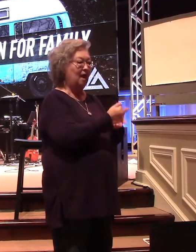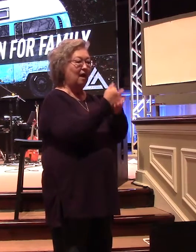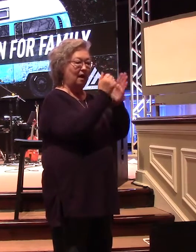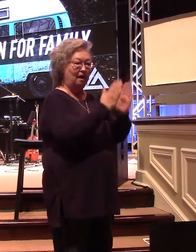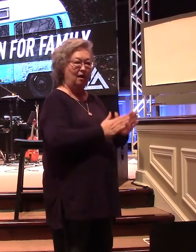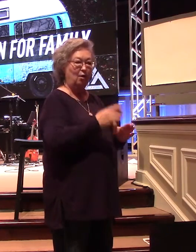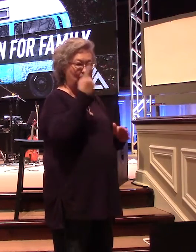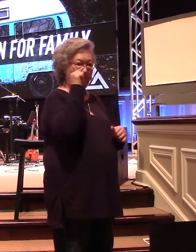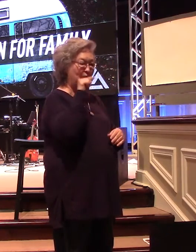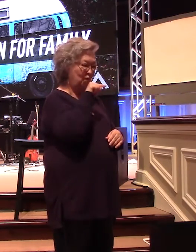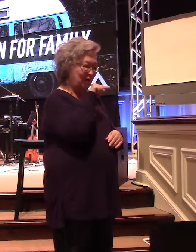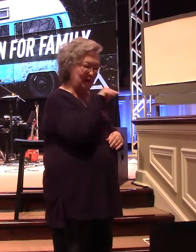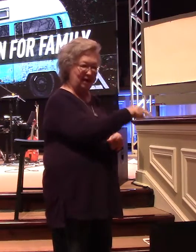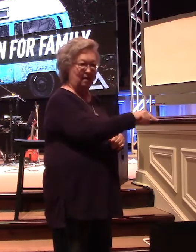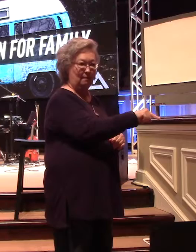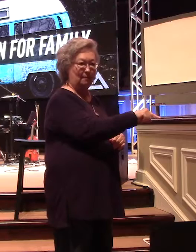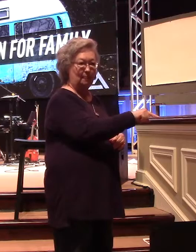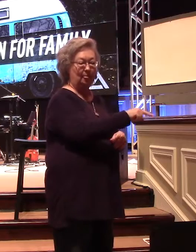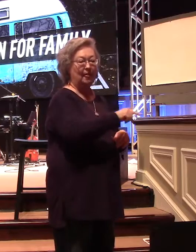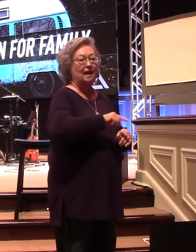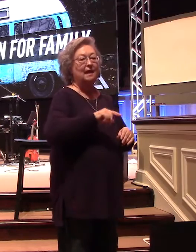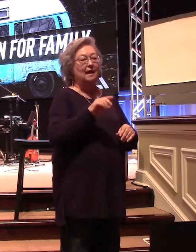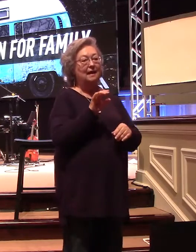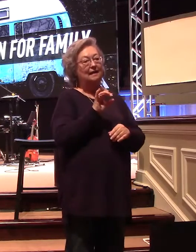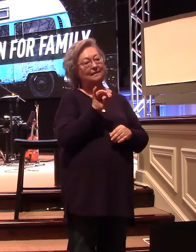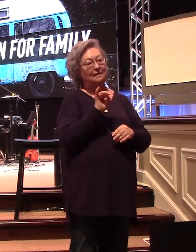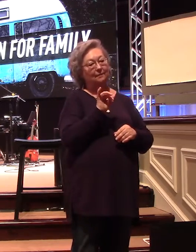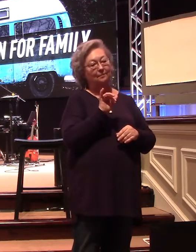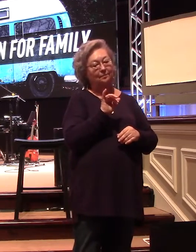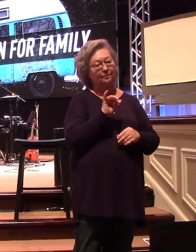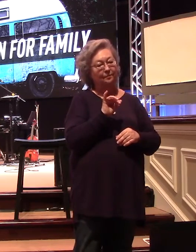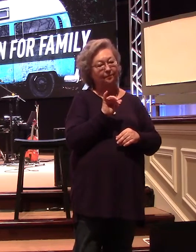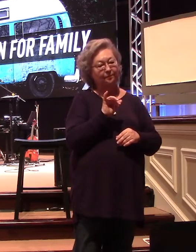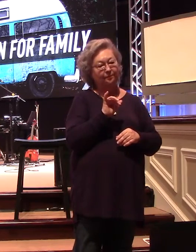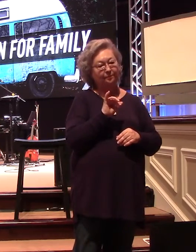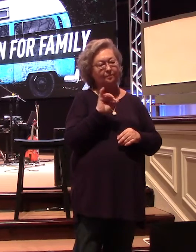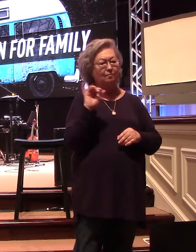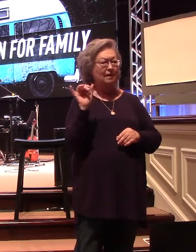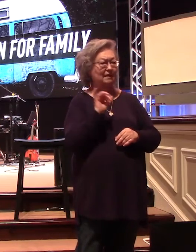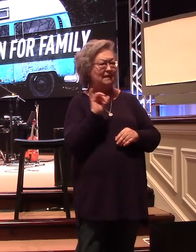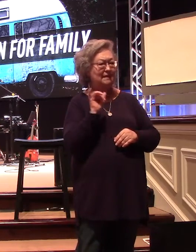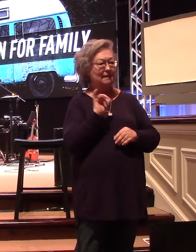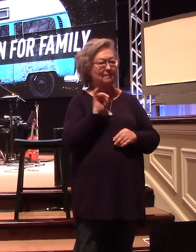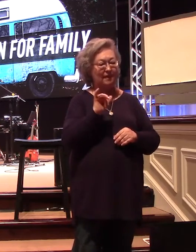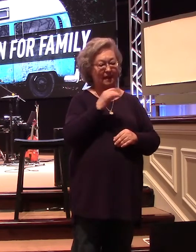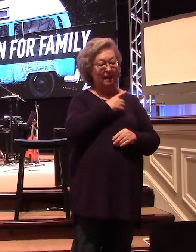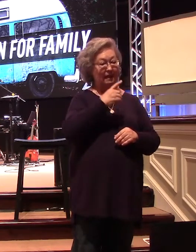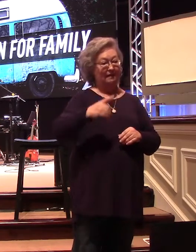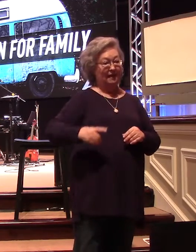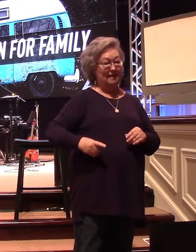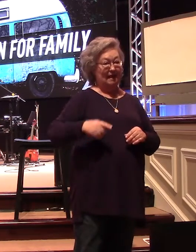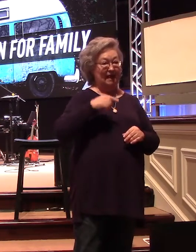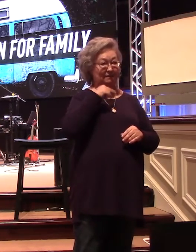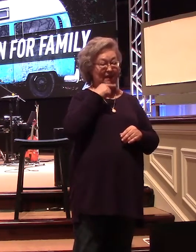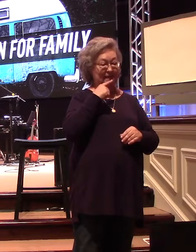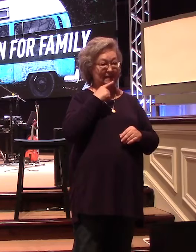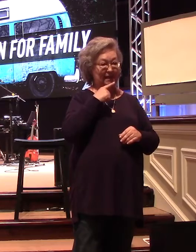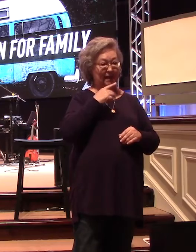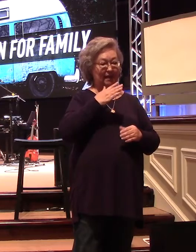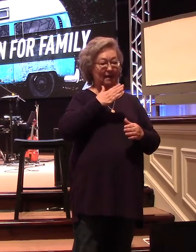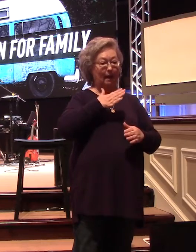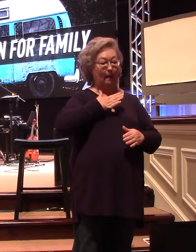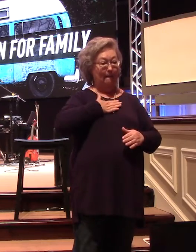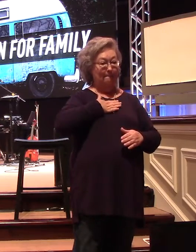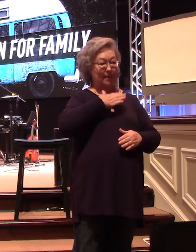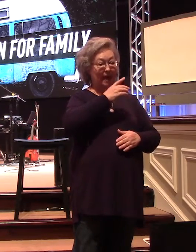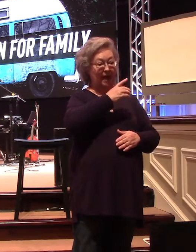It's actually the same word that's used for God in the Psalms. My help comes from the Lord. Okay? And so as the